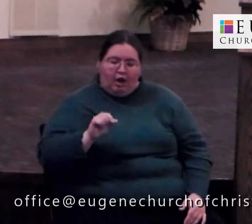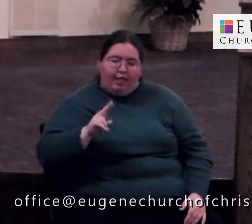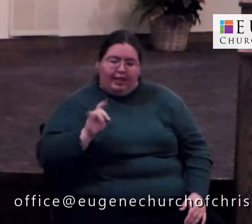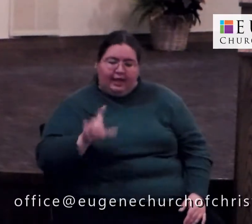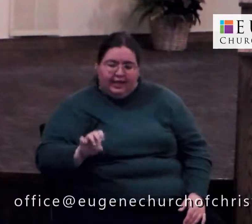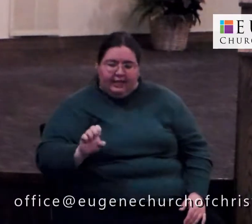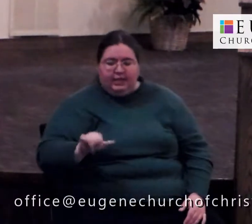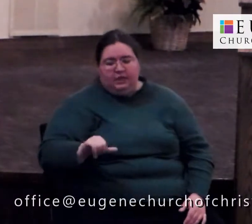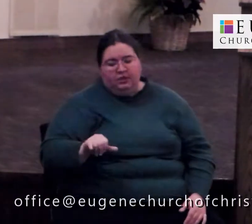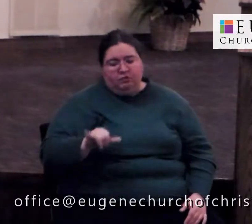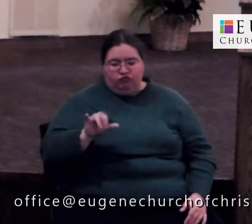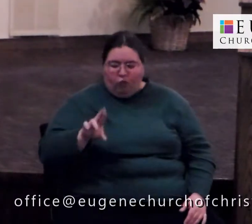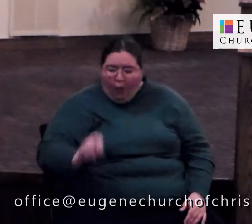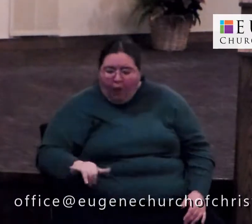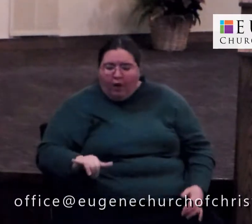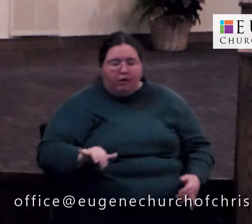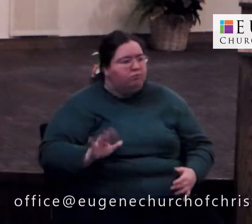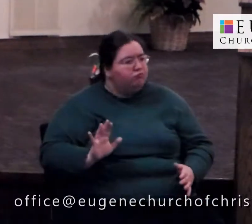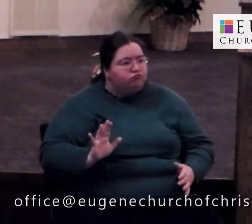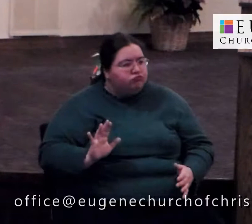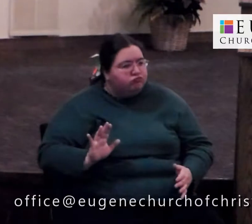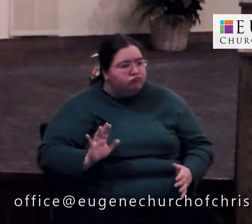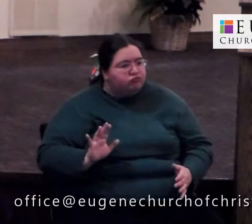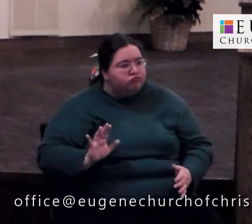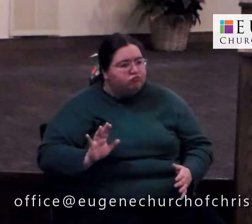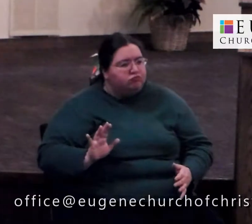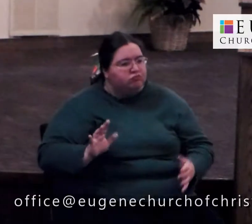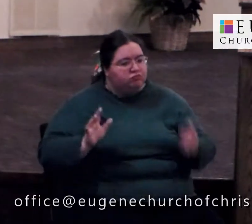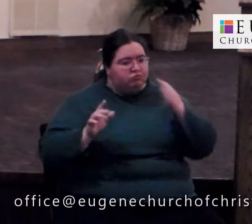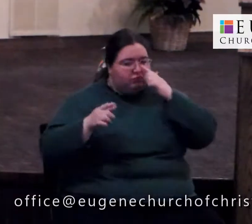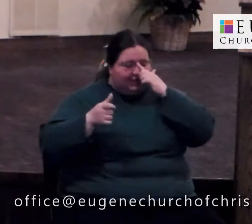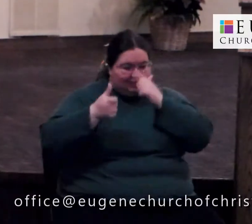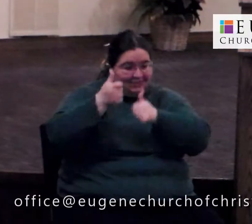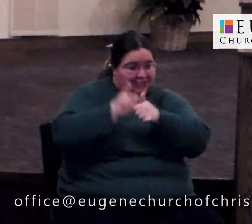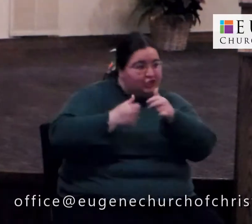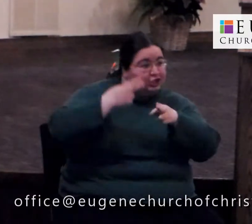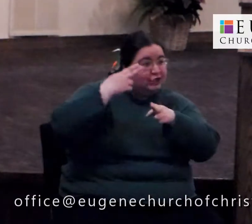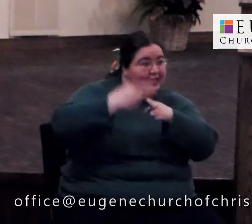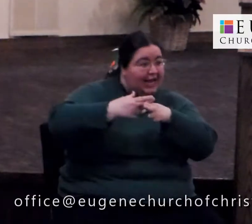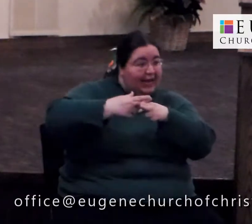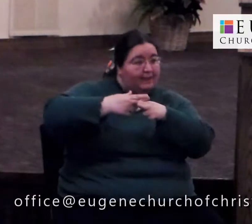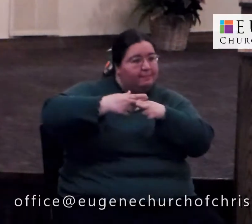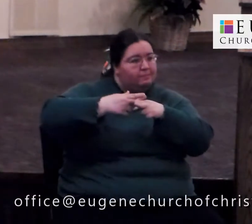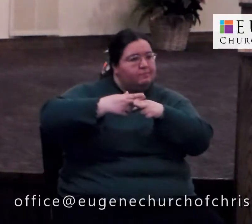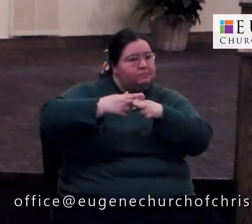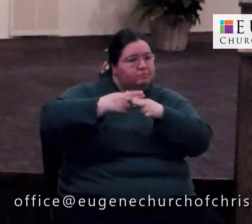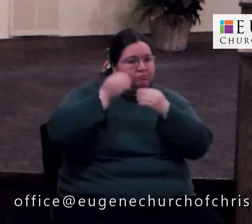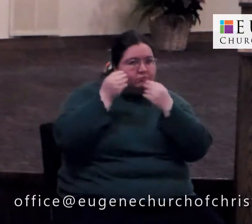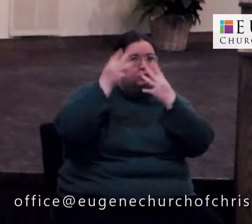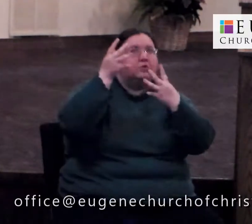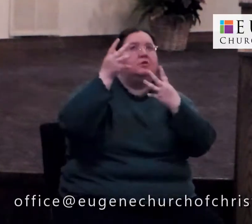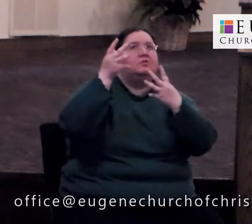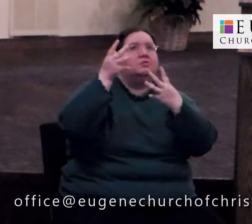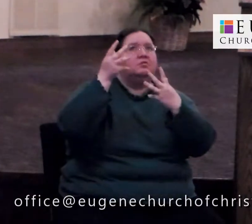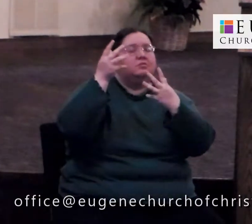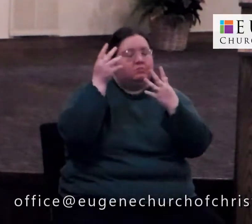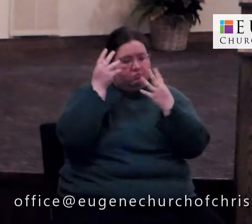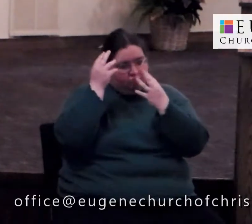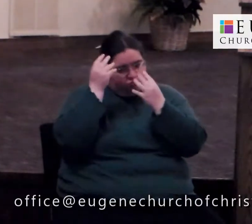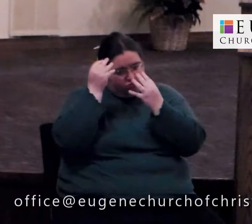each person, there is an awareness within that room of things going on in your life. Places you may be struggling,